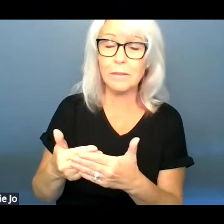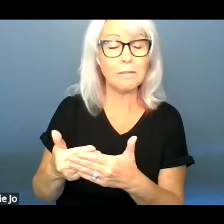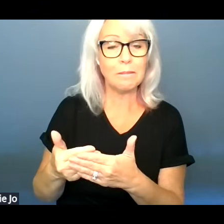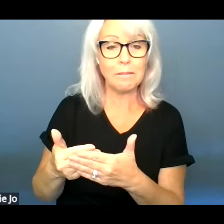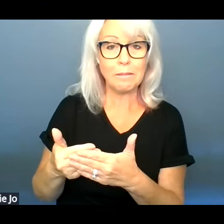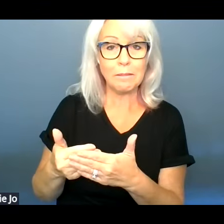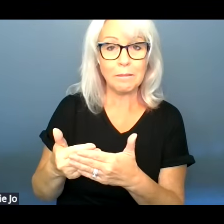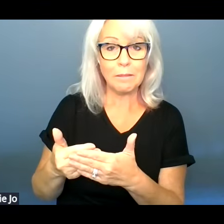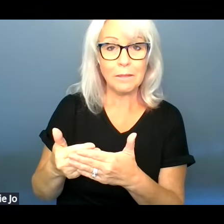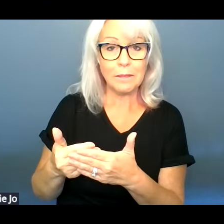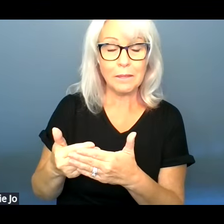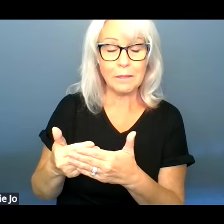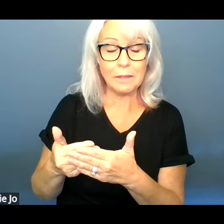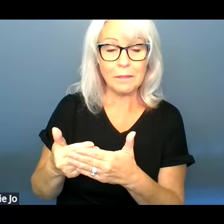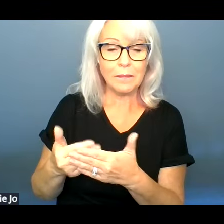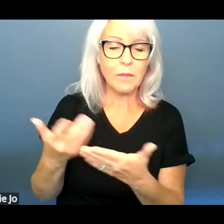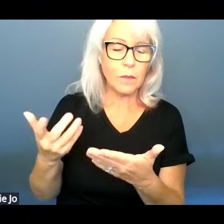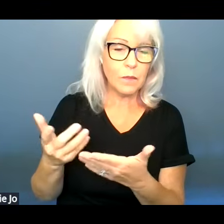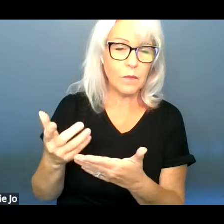notices and